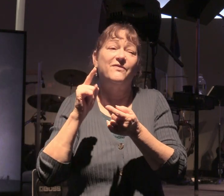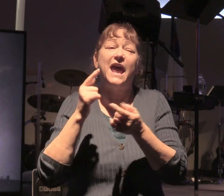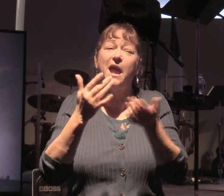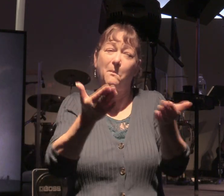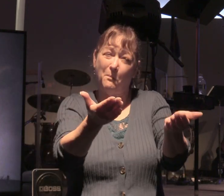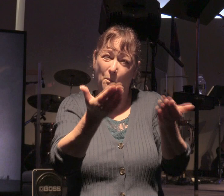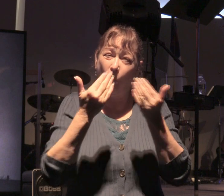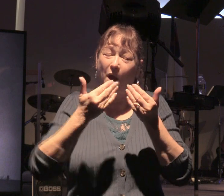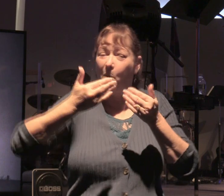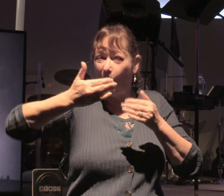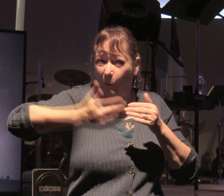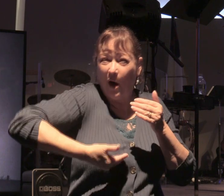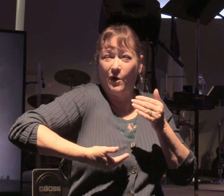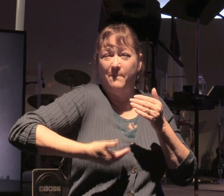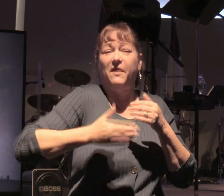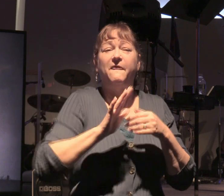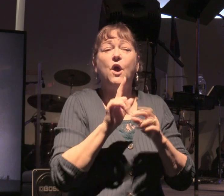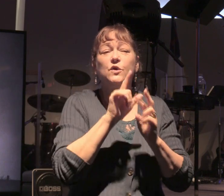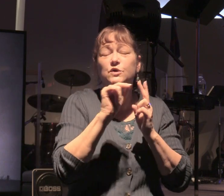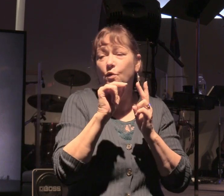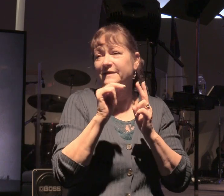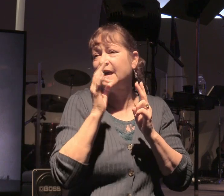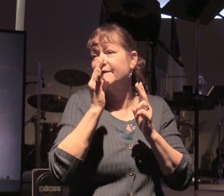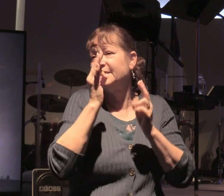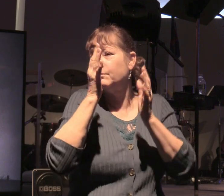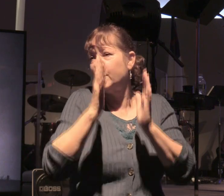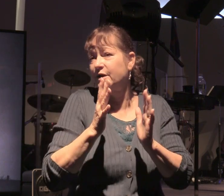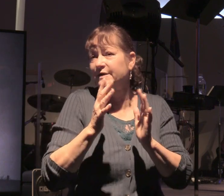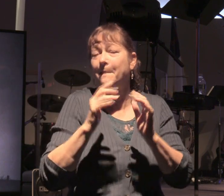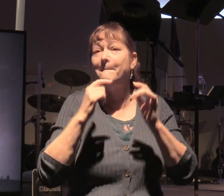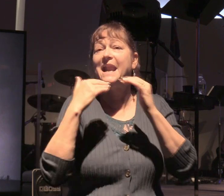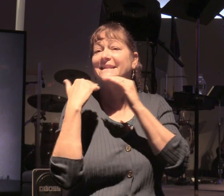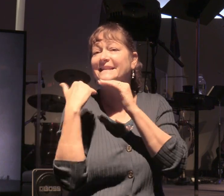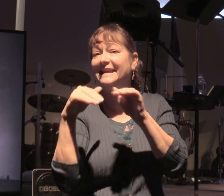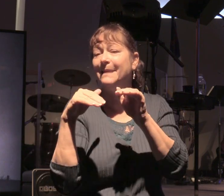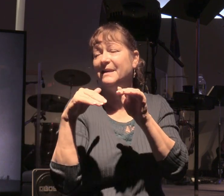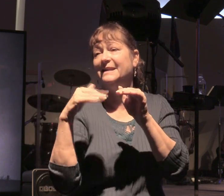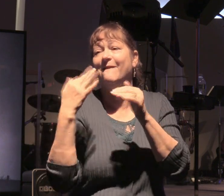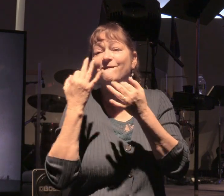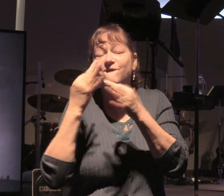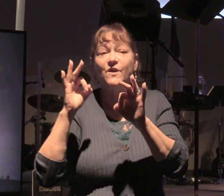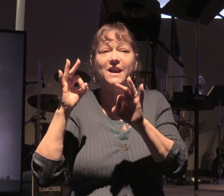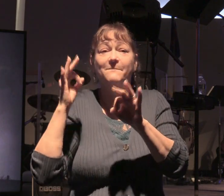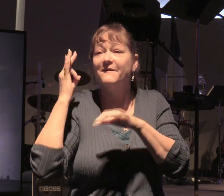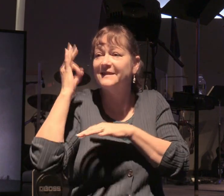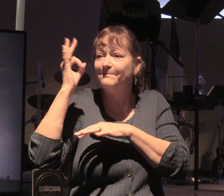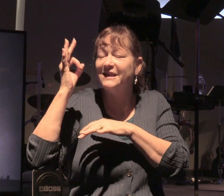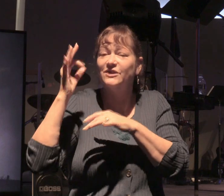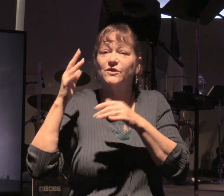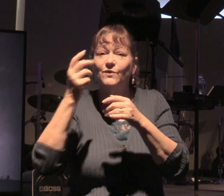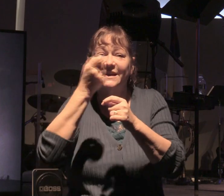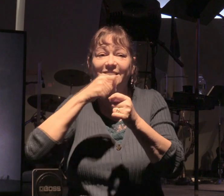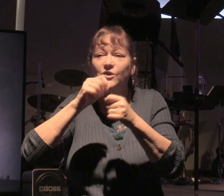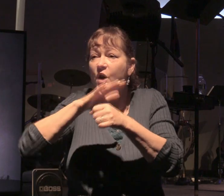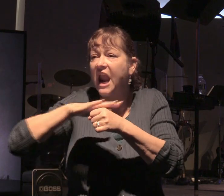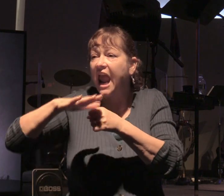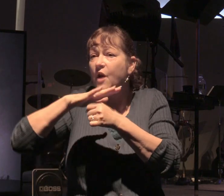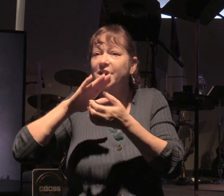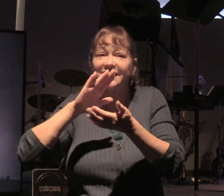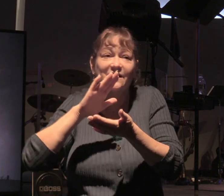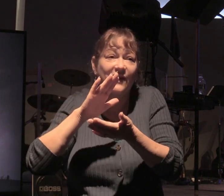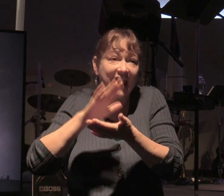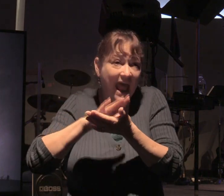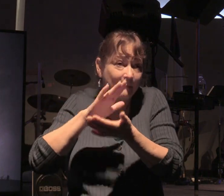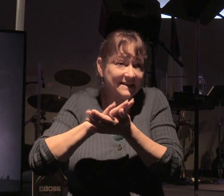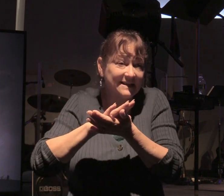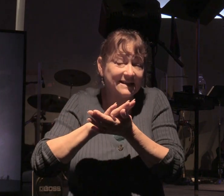for a General Assembly meeting, they limit freedom of speech to certain parts of the campus only. Colleges